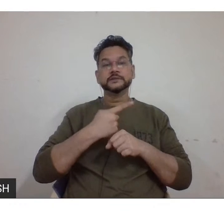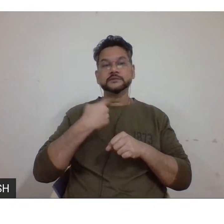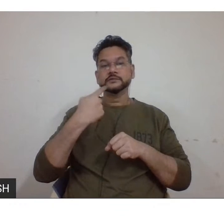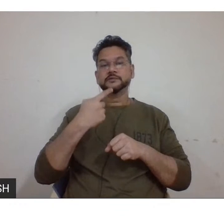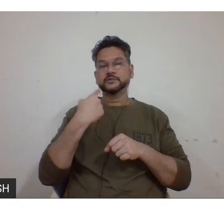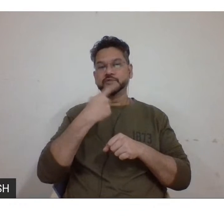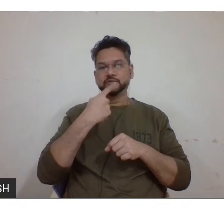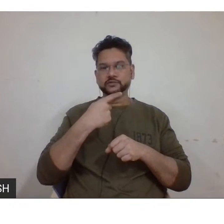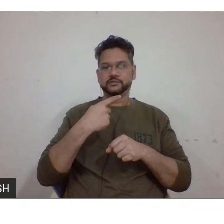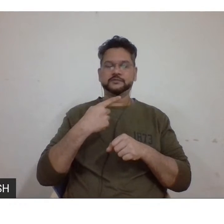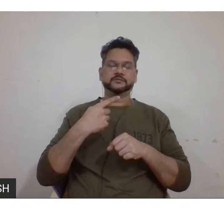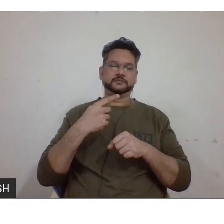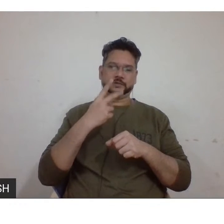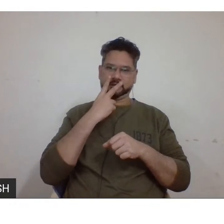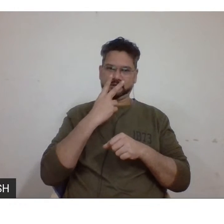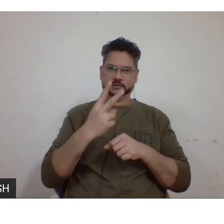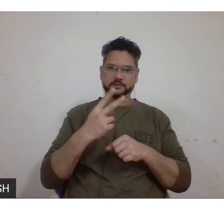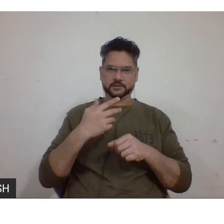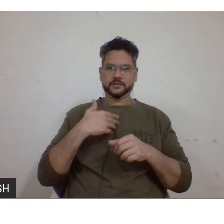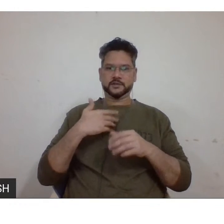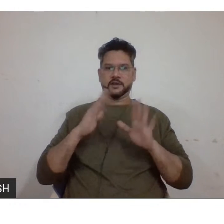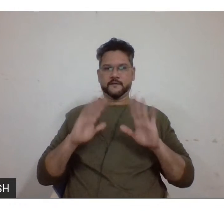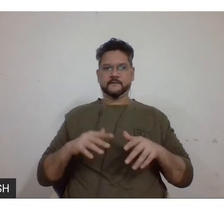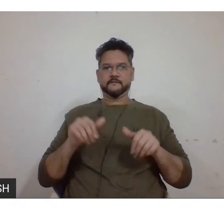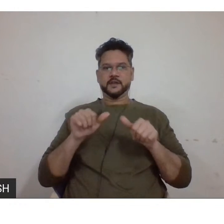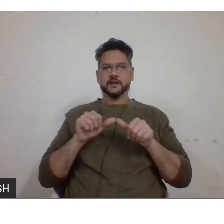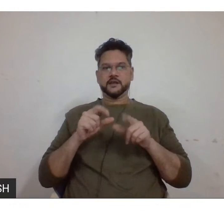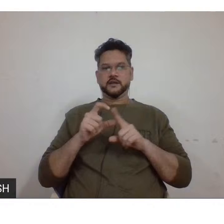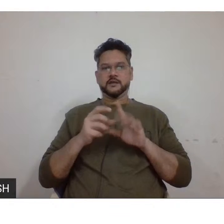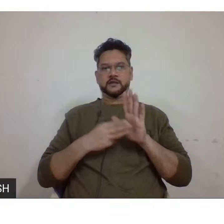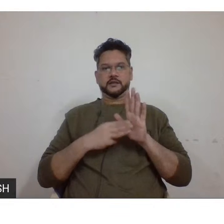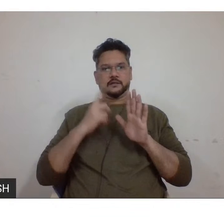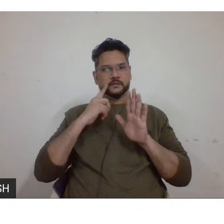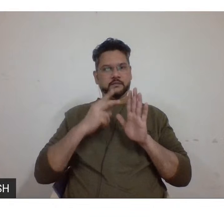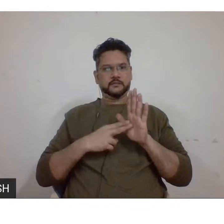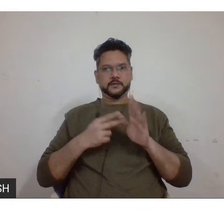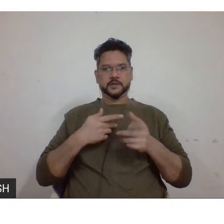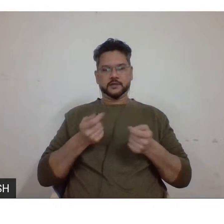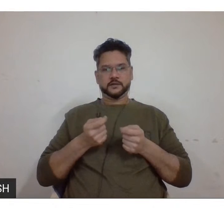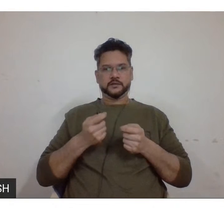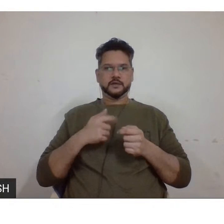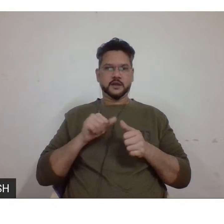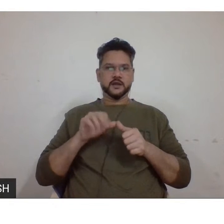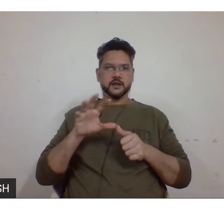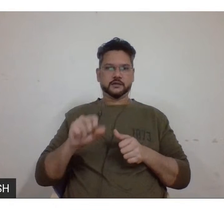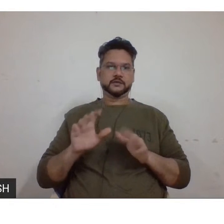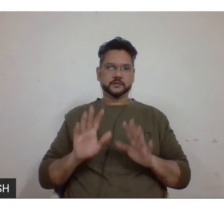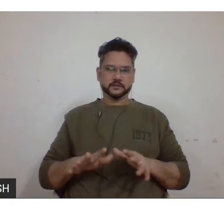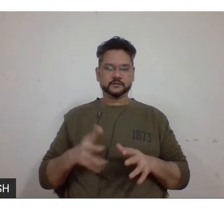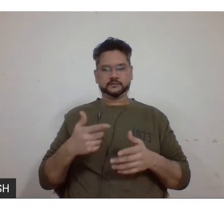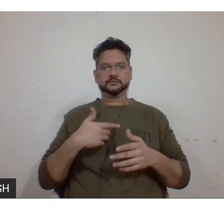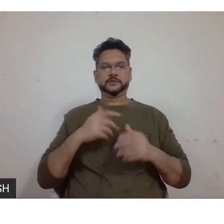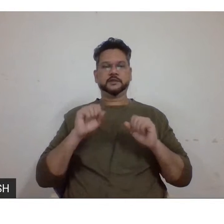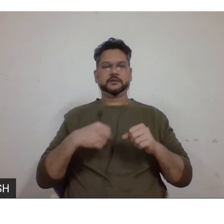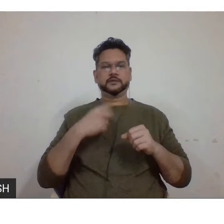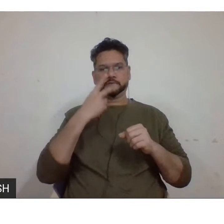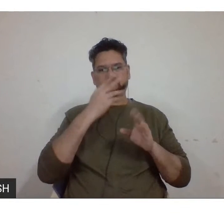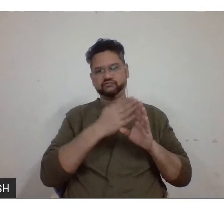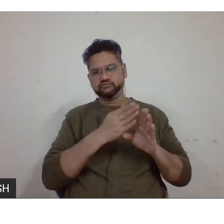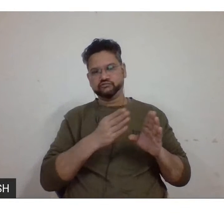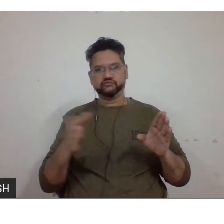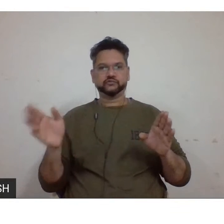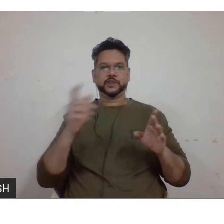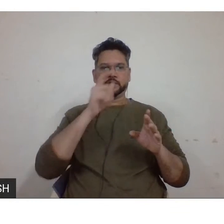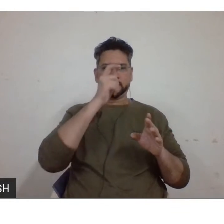admin access, I'm able to see that, okay, now across all courses, and be it Java, be it English or something like that. But a Java trainer